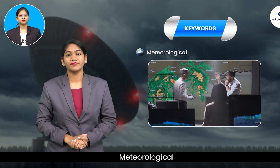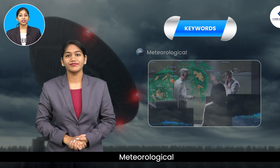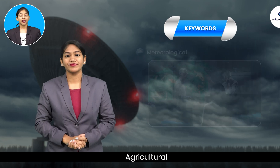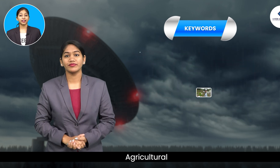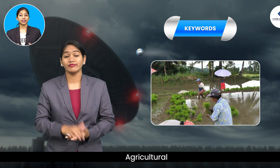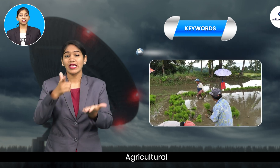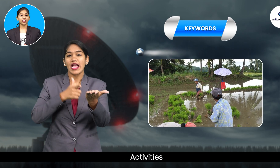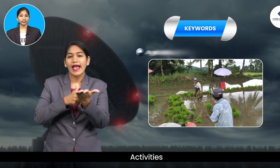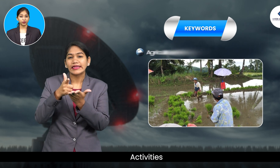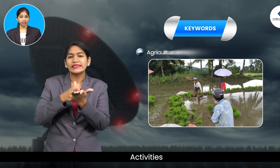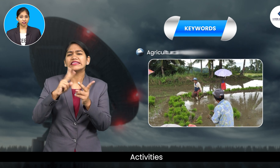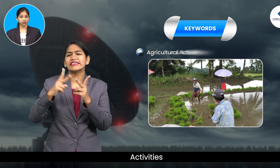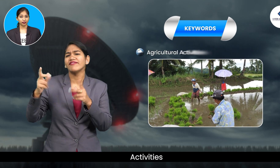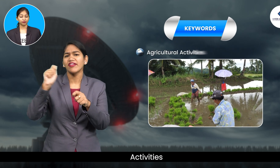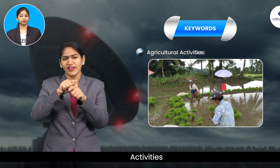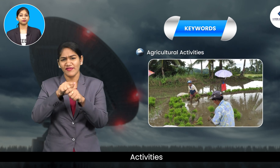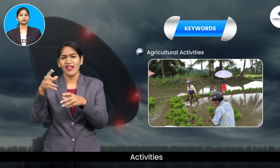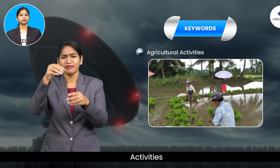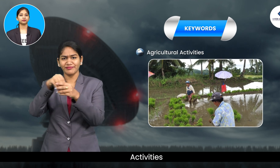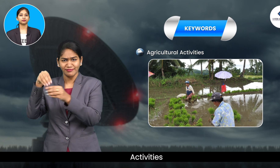Agriculture Activities